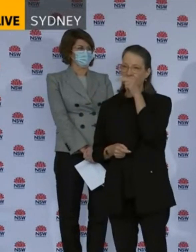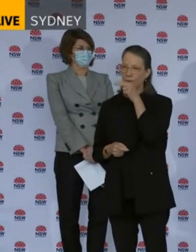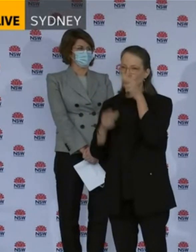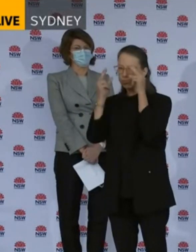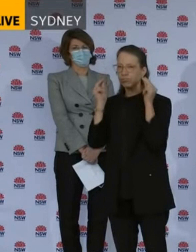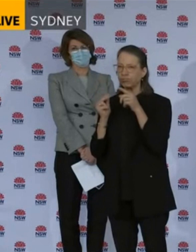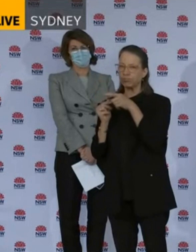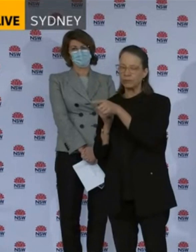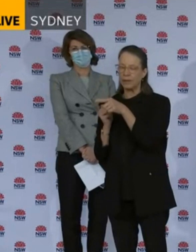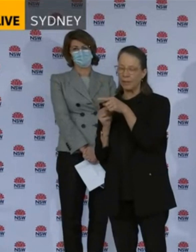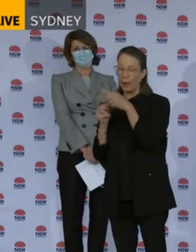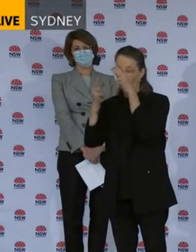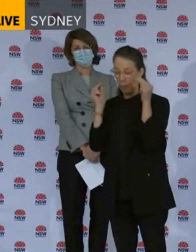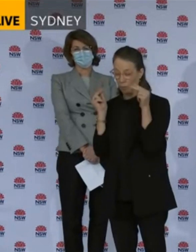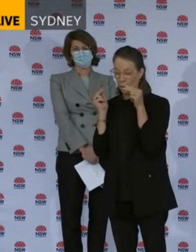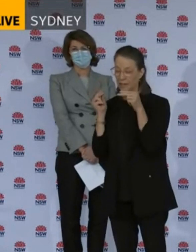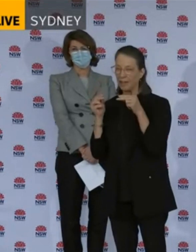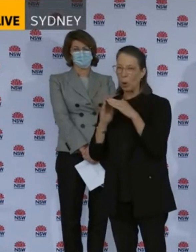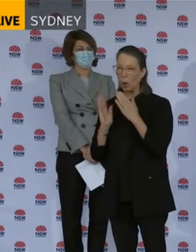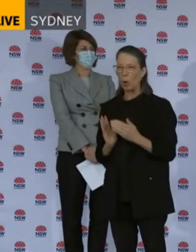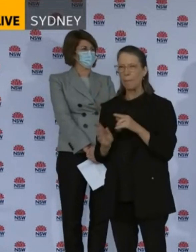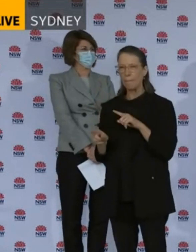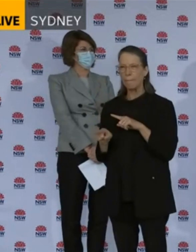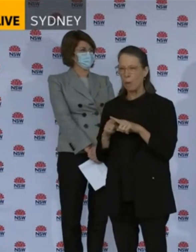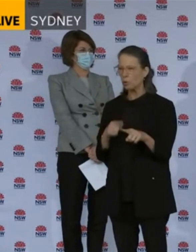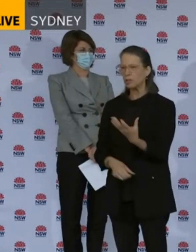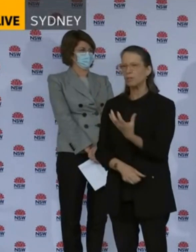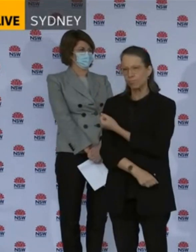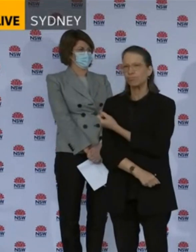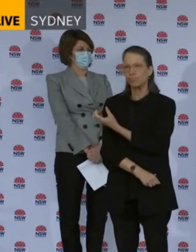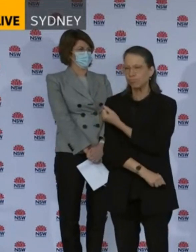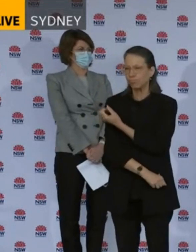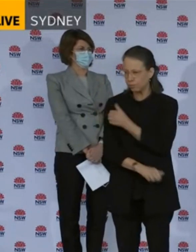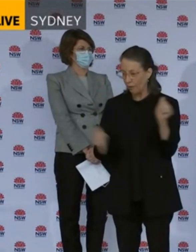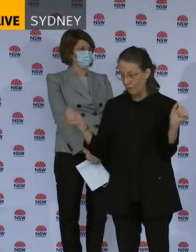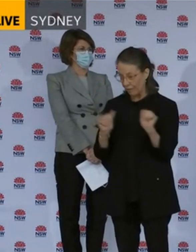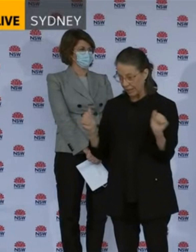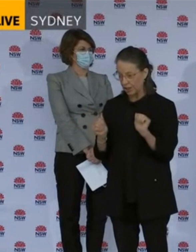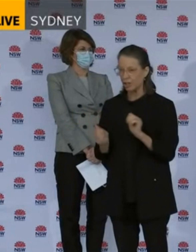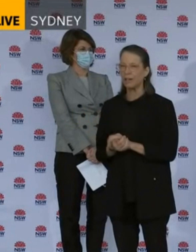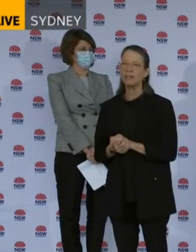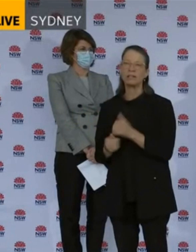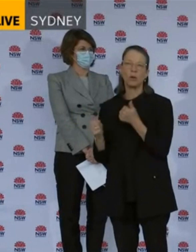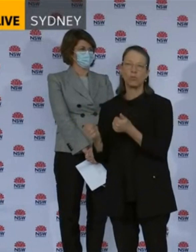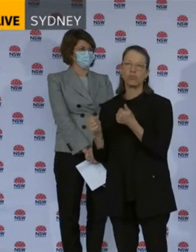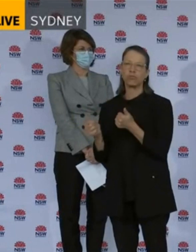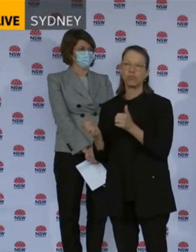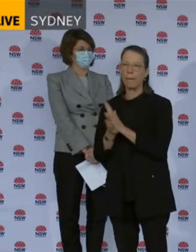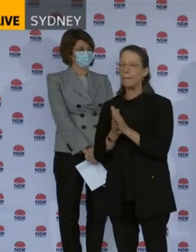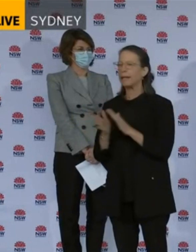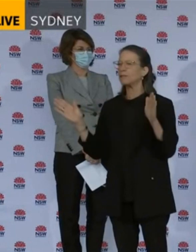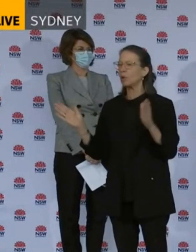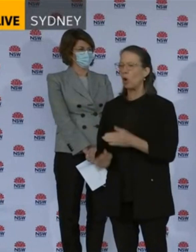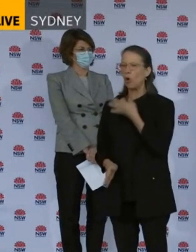this time. So reiterate the messages around AstraZeneca. Please come forward. If you have